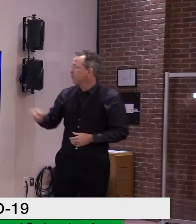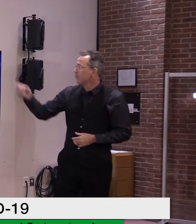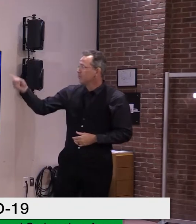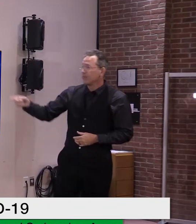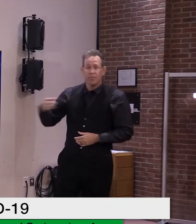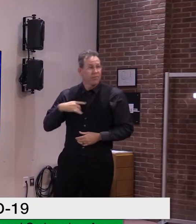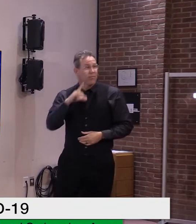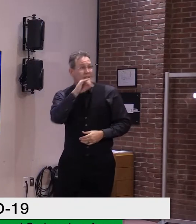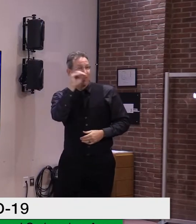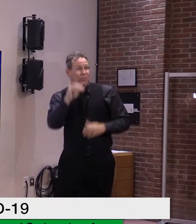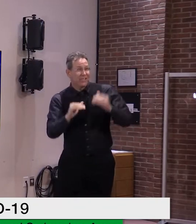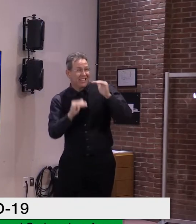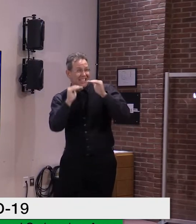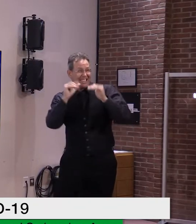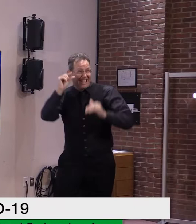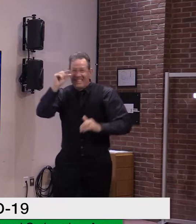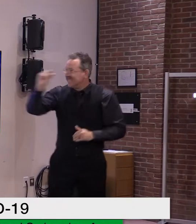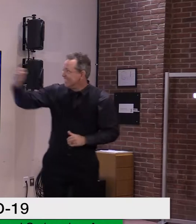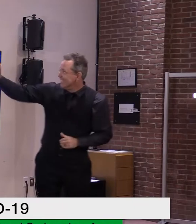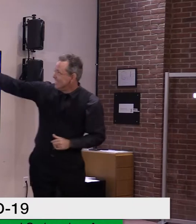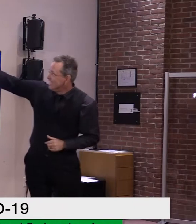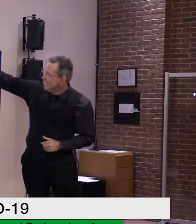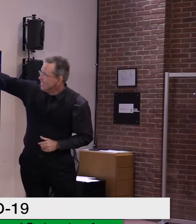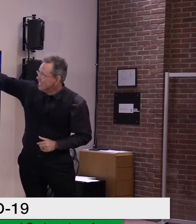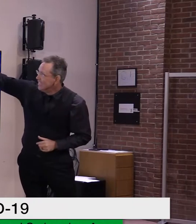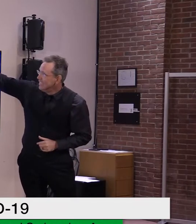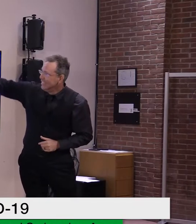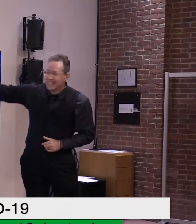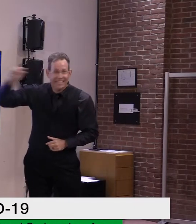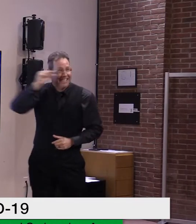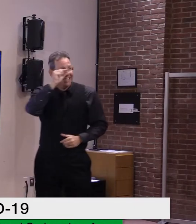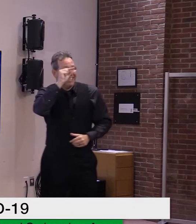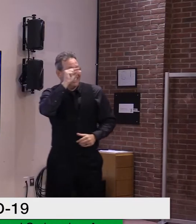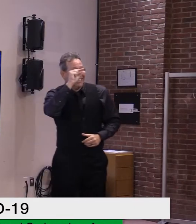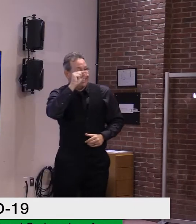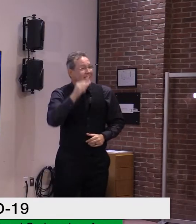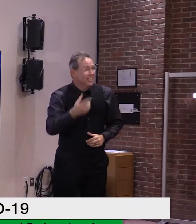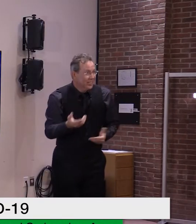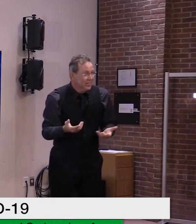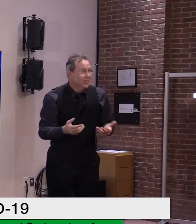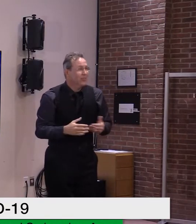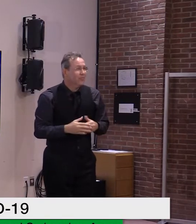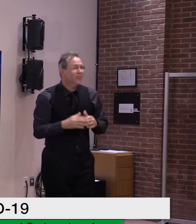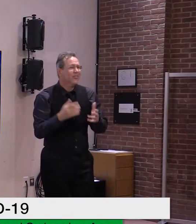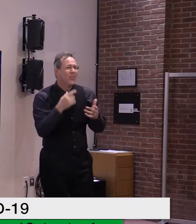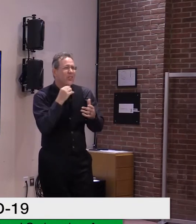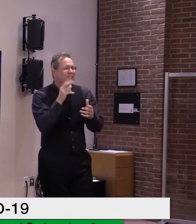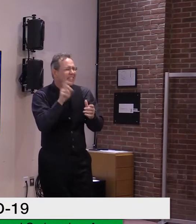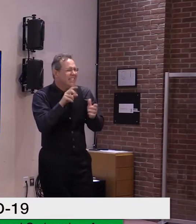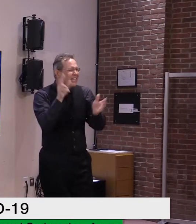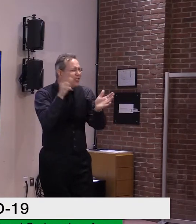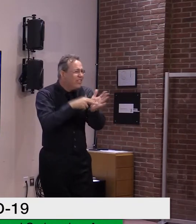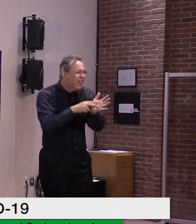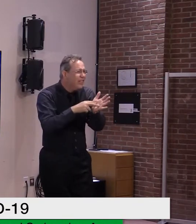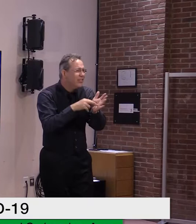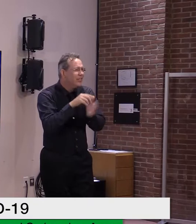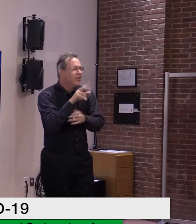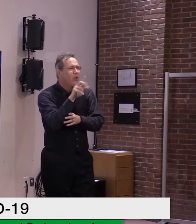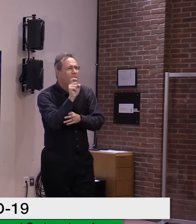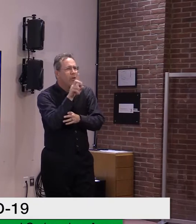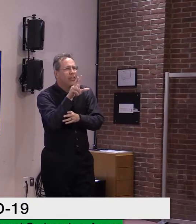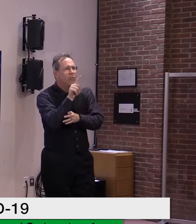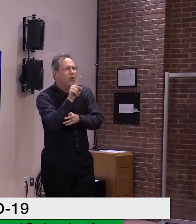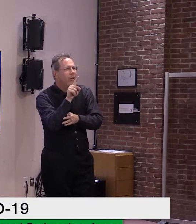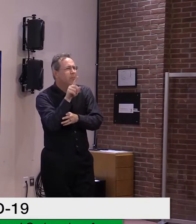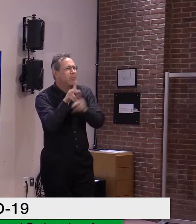started vaccination, needing just 3,139 more to hit our goal, something that we think is likely this